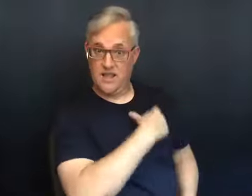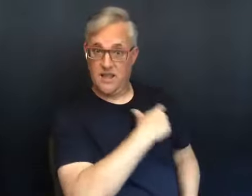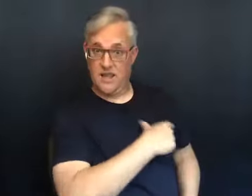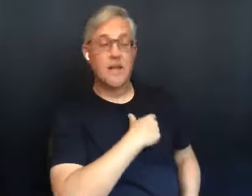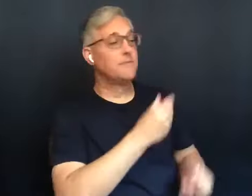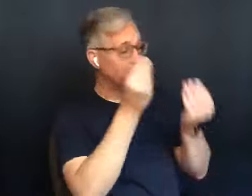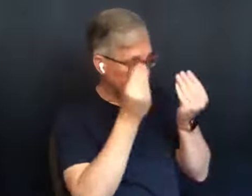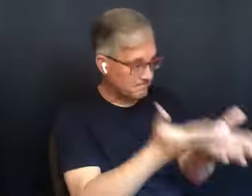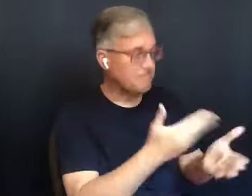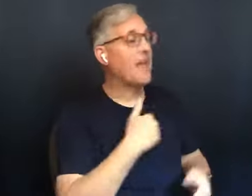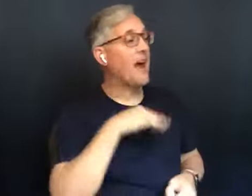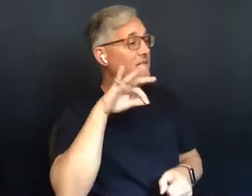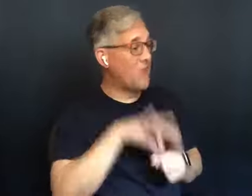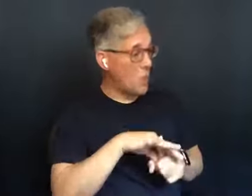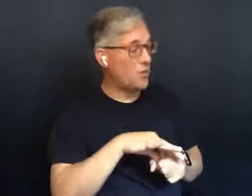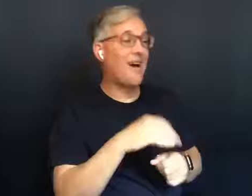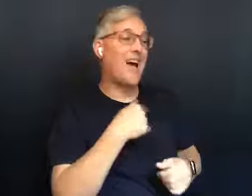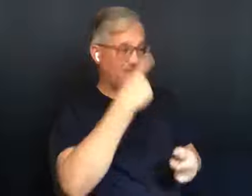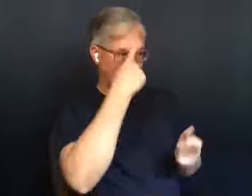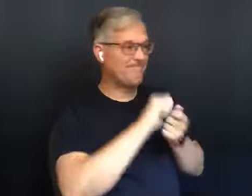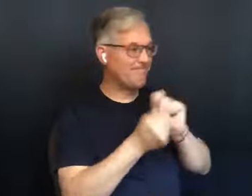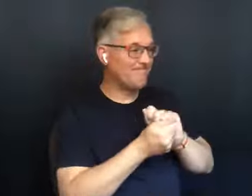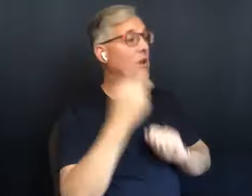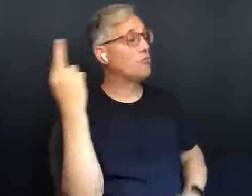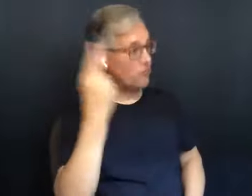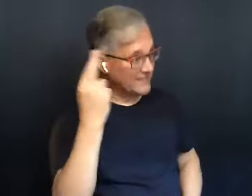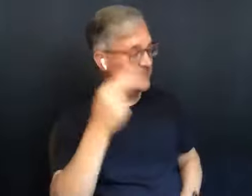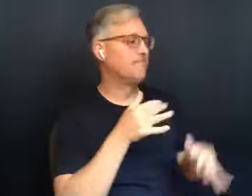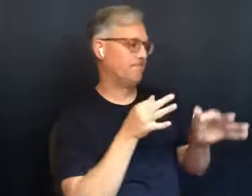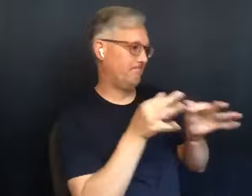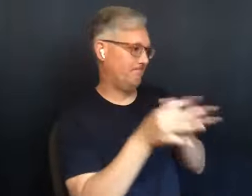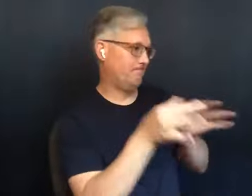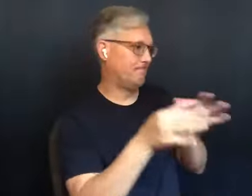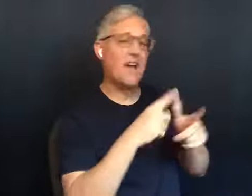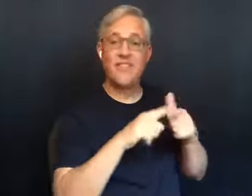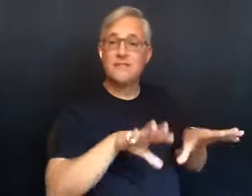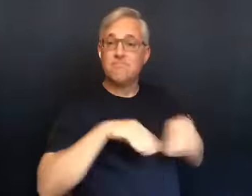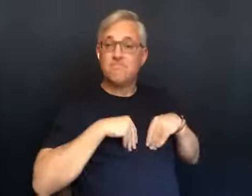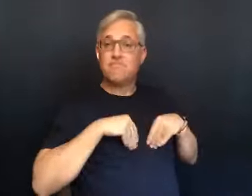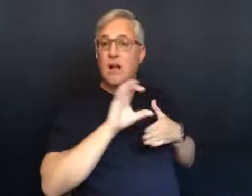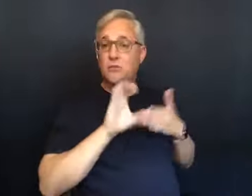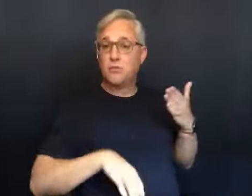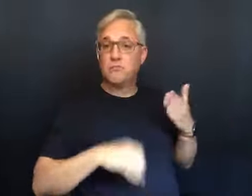who I am directly responsible to, those that I serve, and tell them what happened, why I changed my mind,